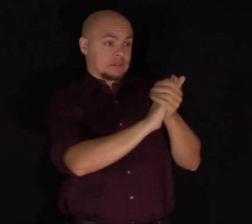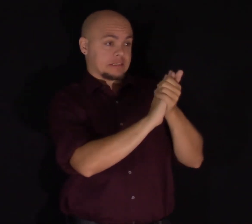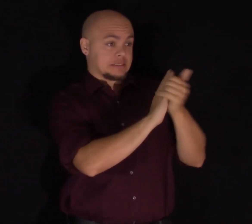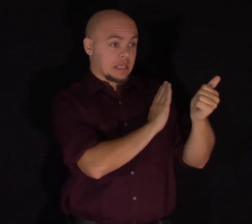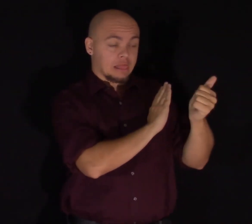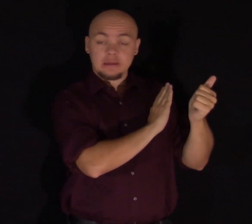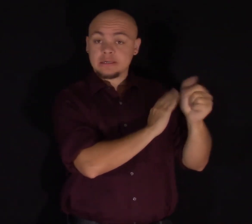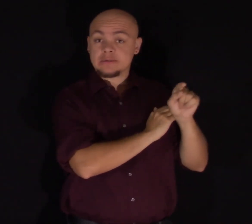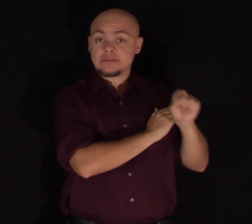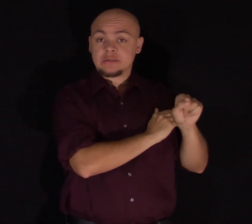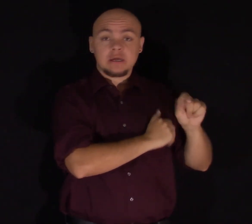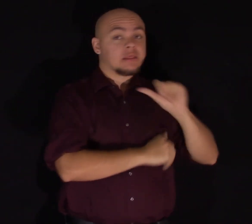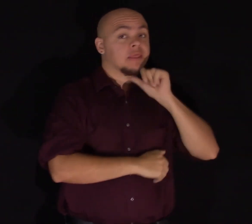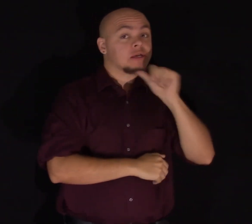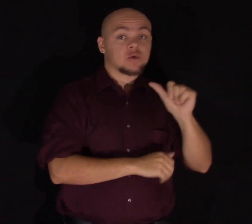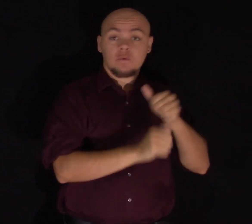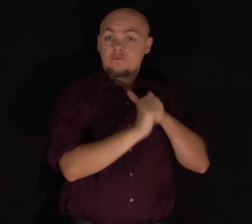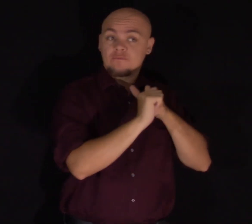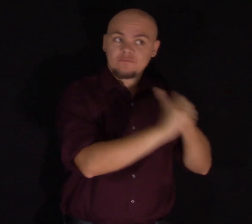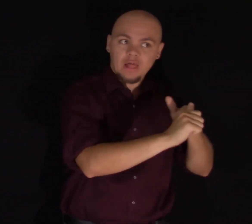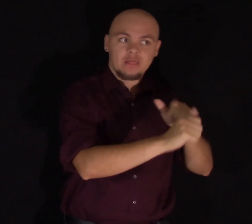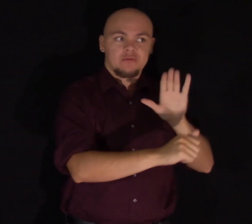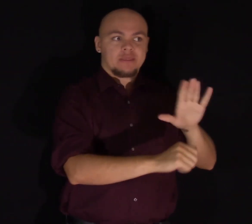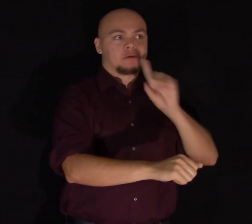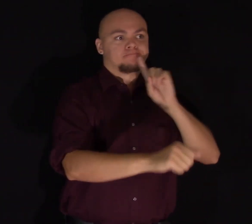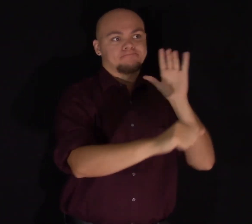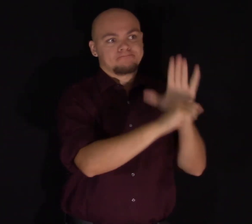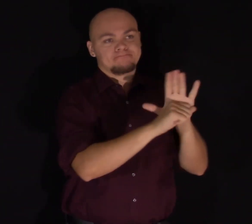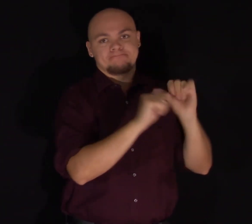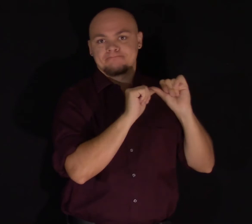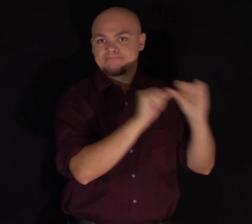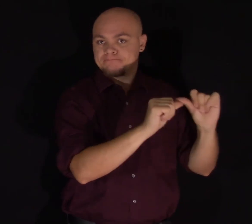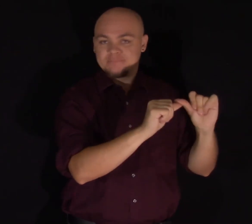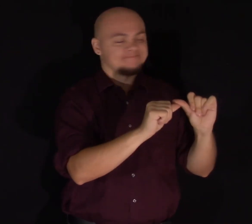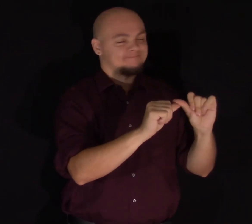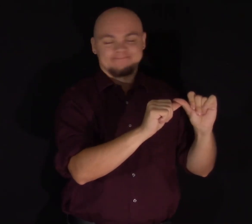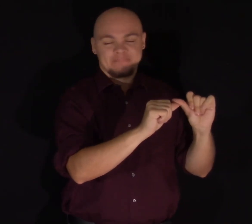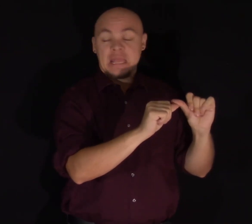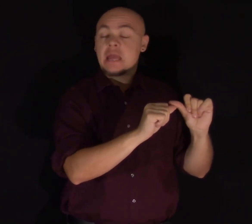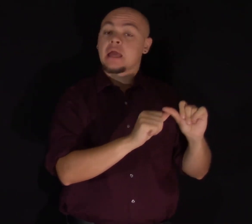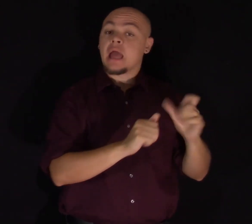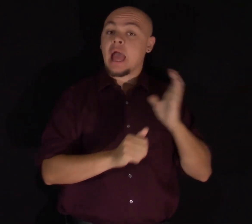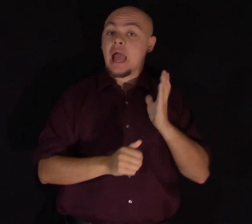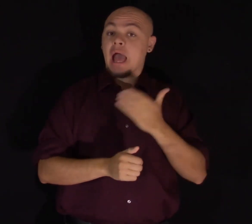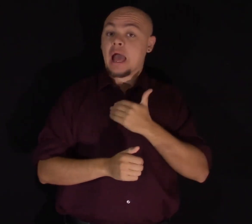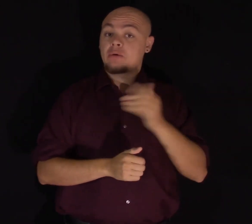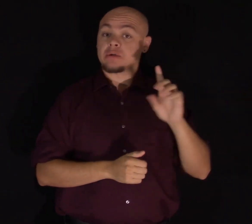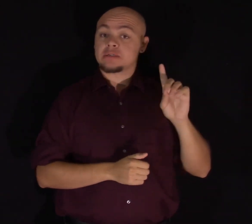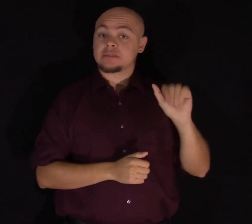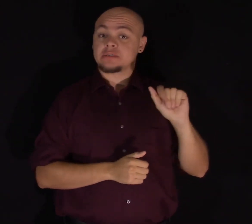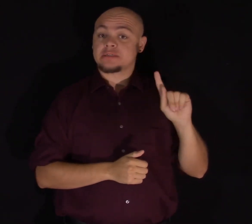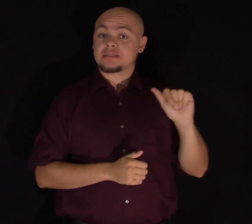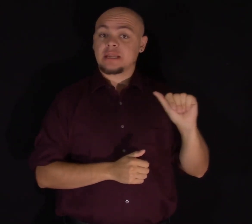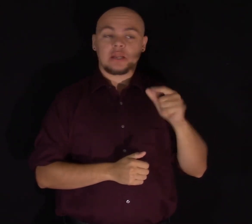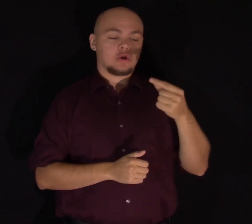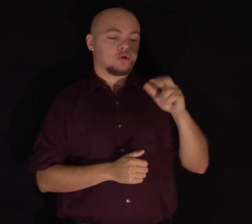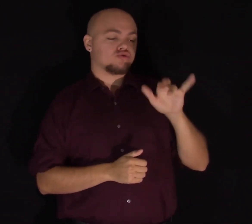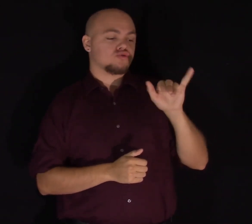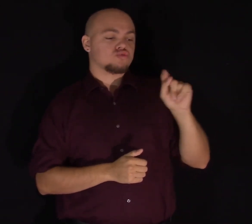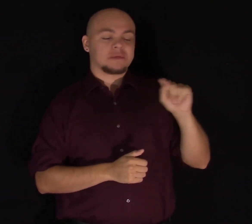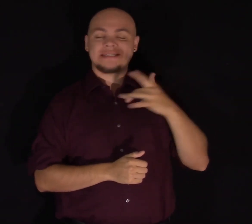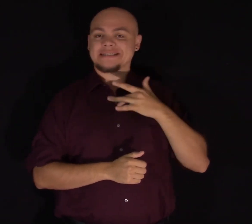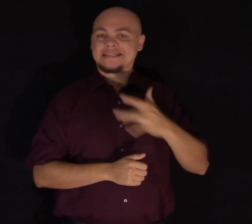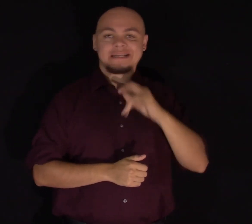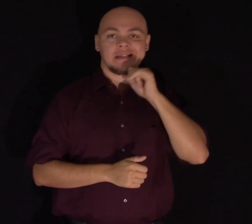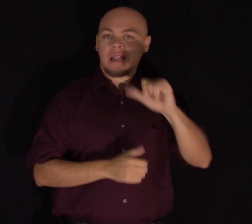who simply do not follow through on their commitments. In fact, in our data, grit is usually unrelated